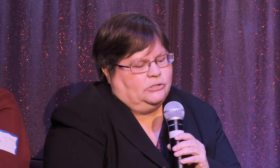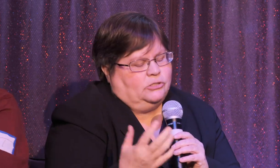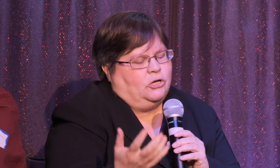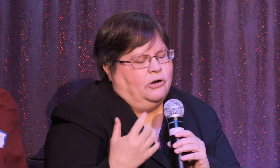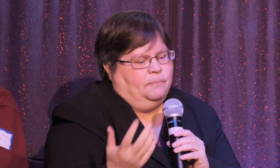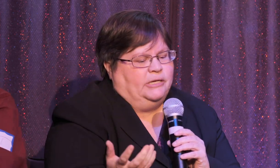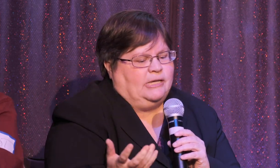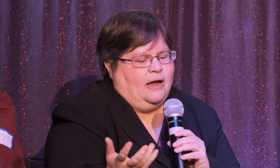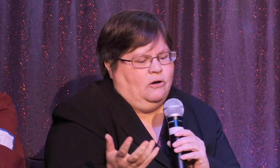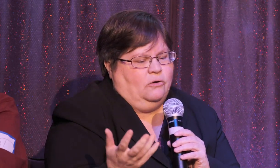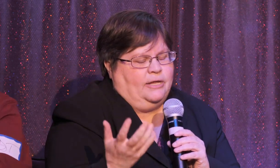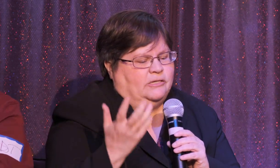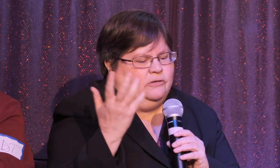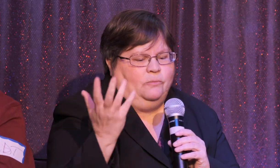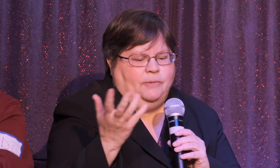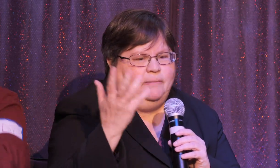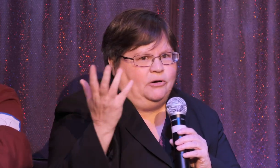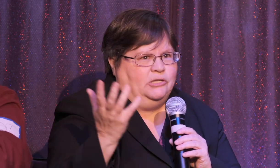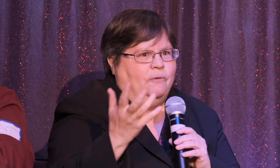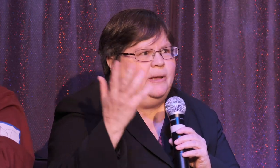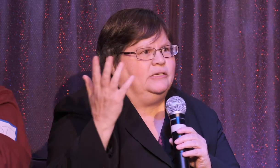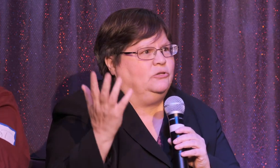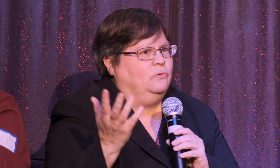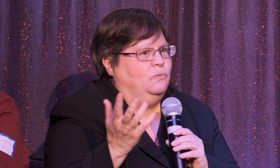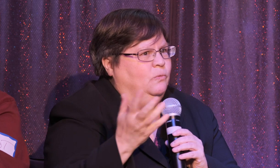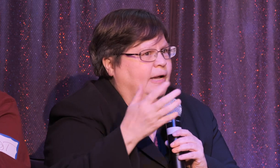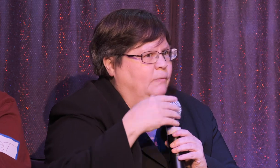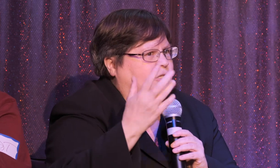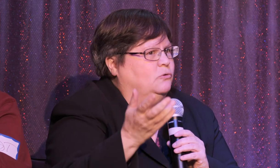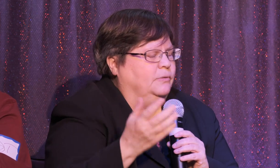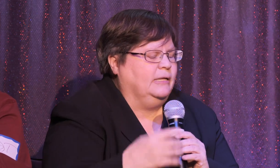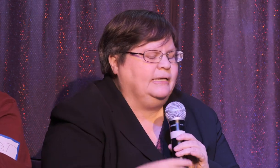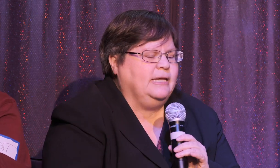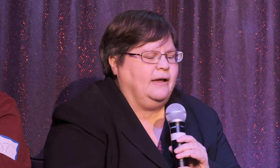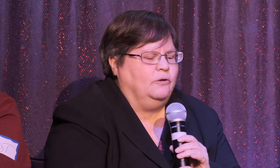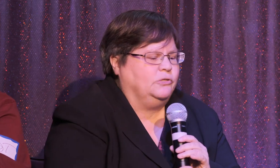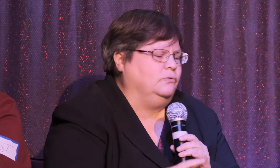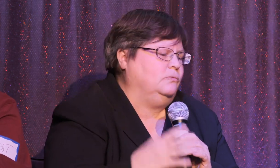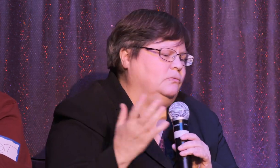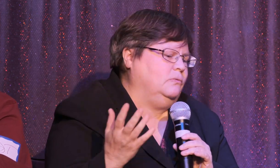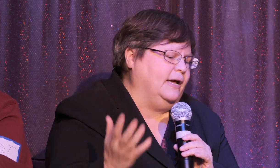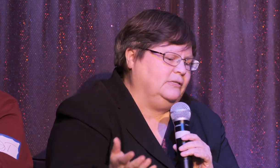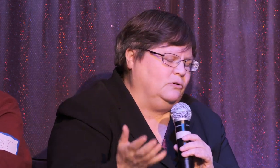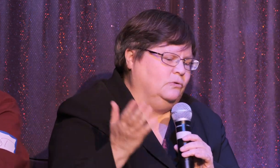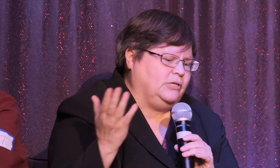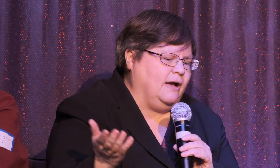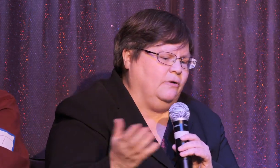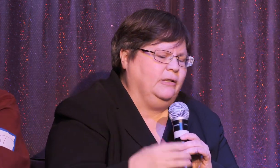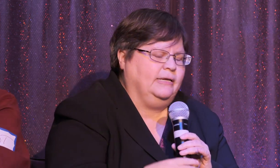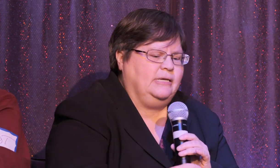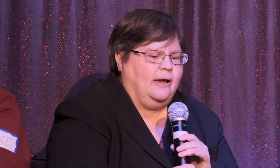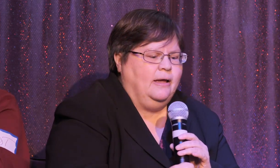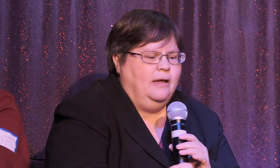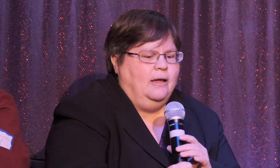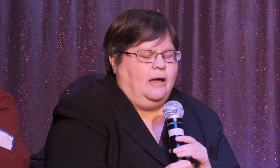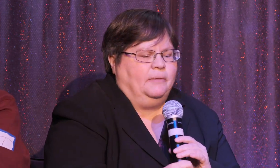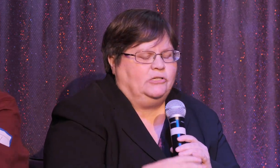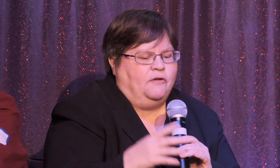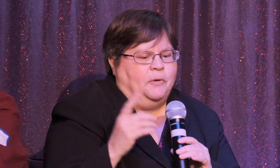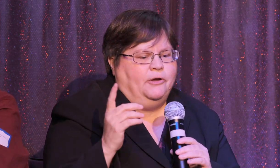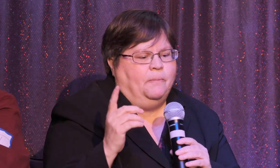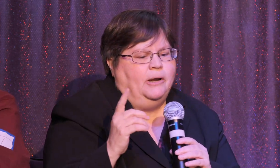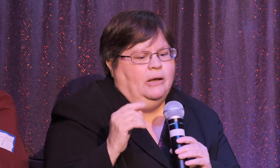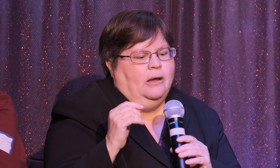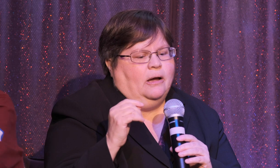then I started to play soccer thanks to a woman named Margie Lopez, who I went to school with at Lane Tech. There was no high school soccer at Lane Tech. I